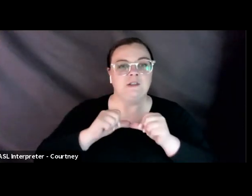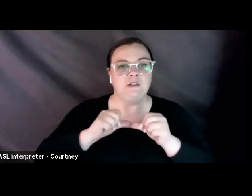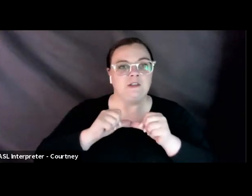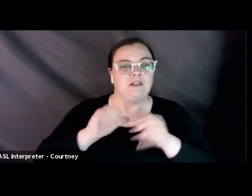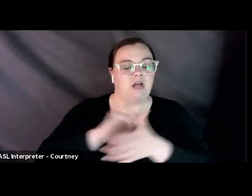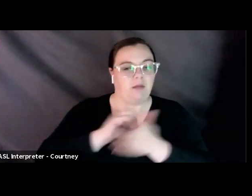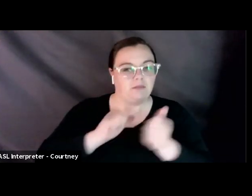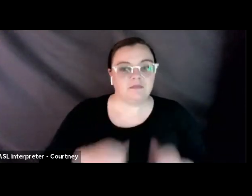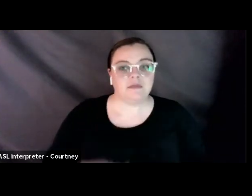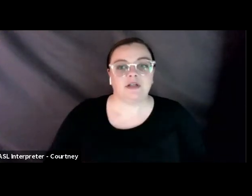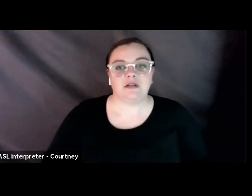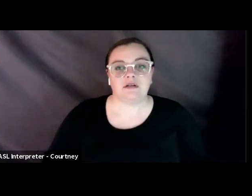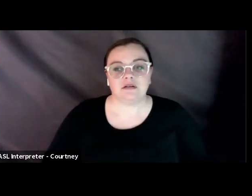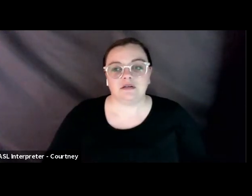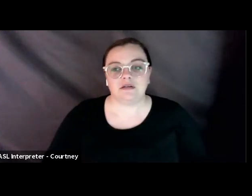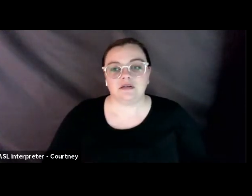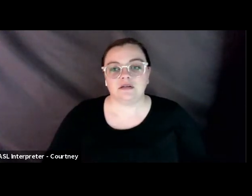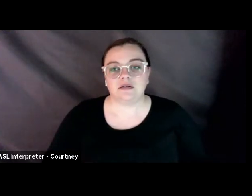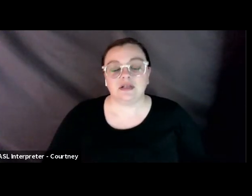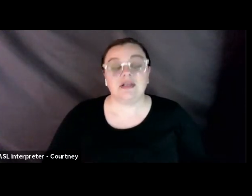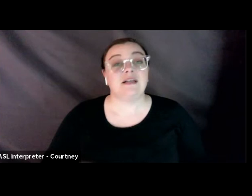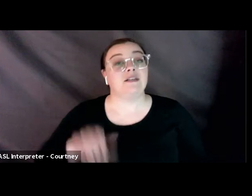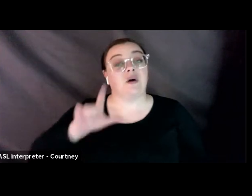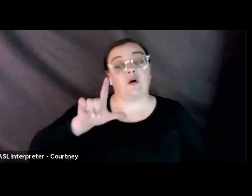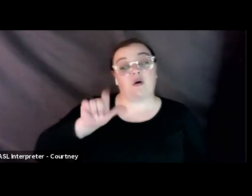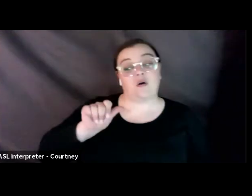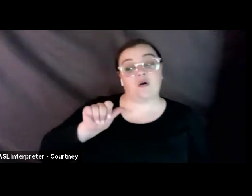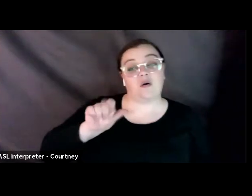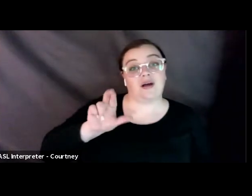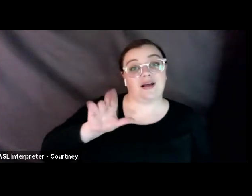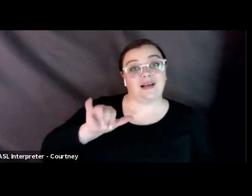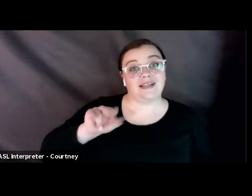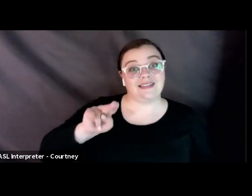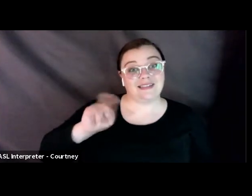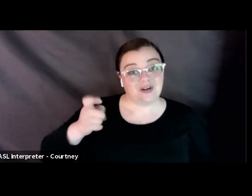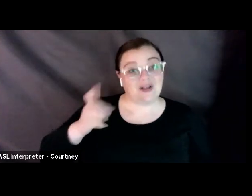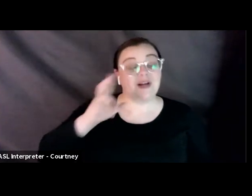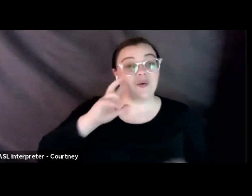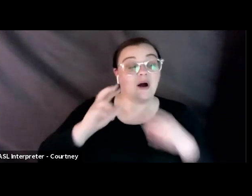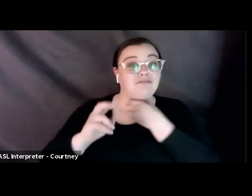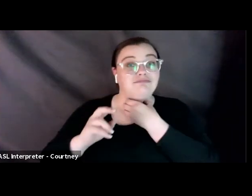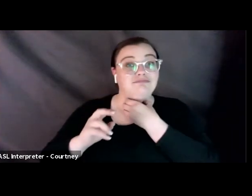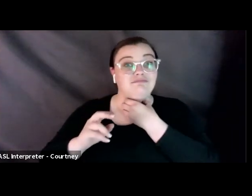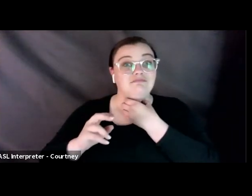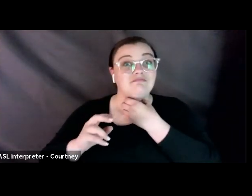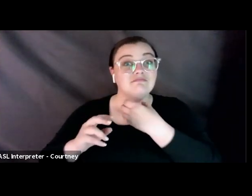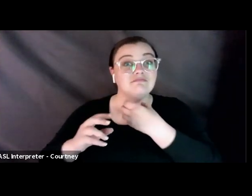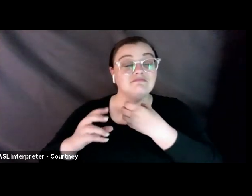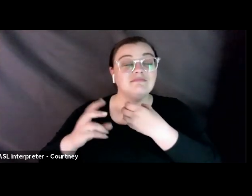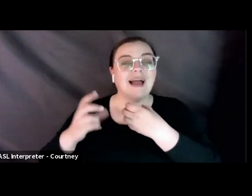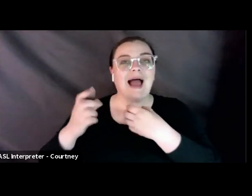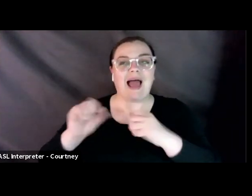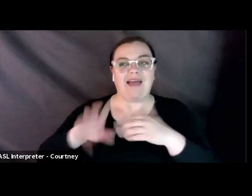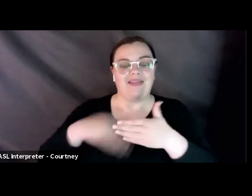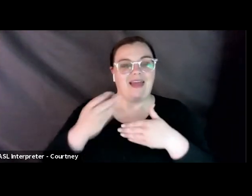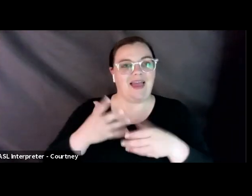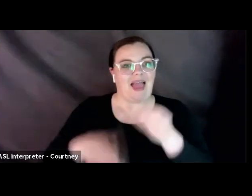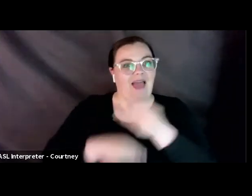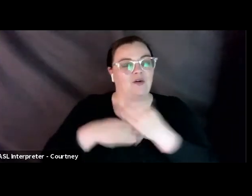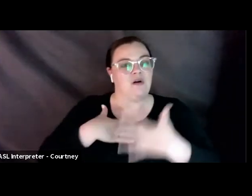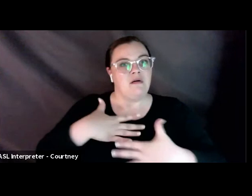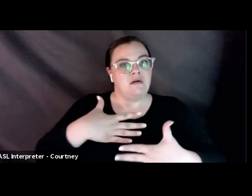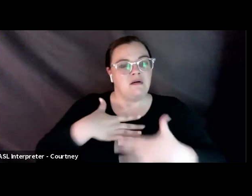yes, your larynx raises, your vocal cords can't handle the airflow. So the other muscles, the extrinsic muscles in your throat, they start to